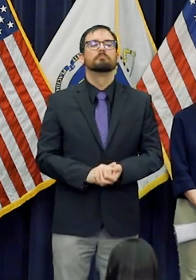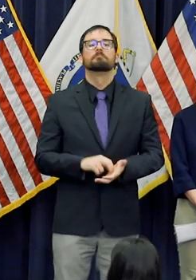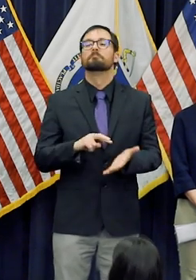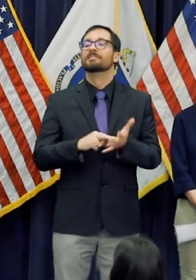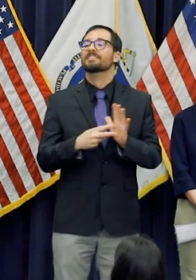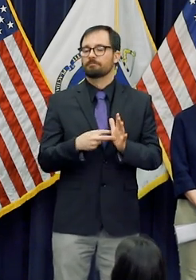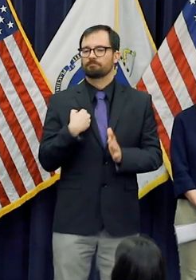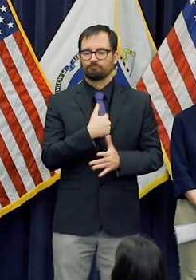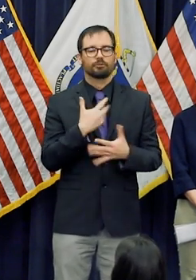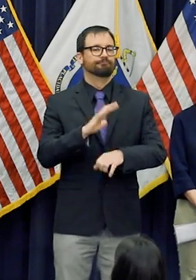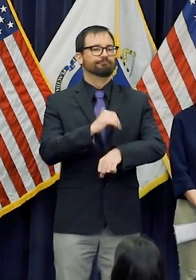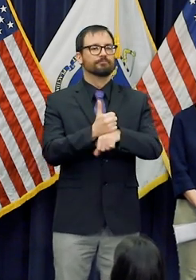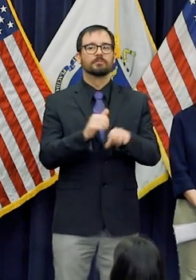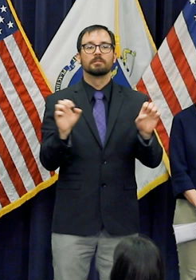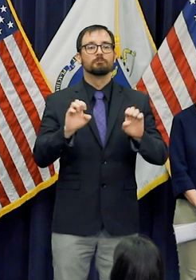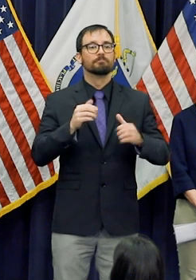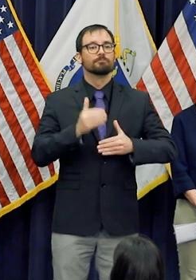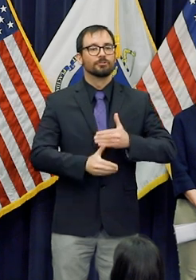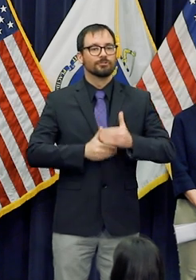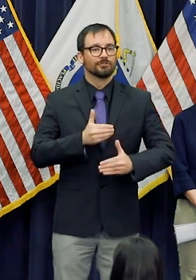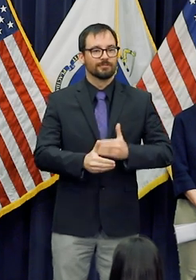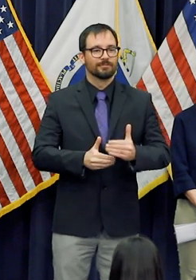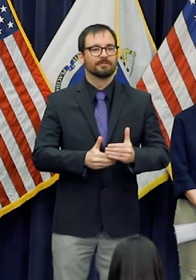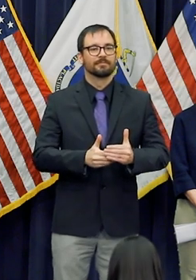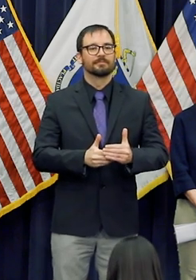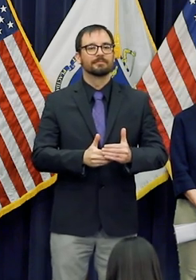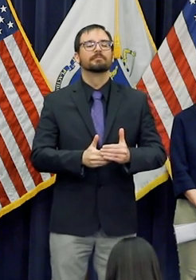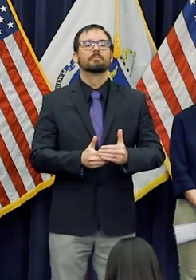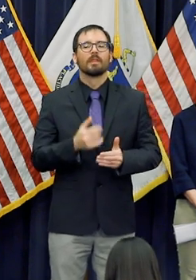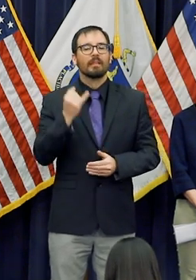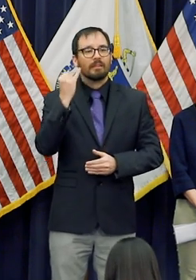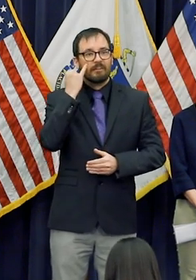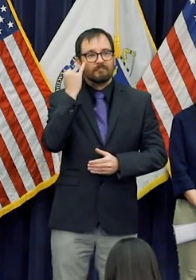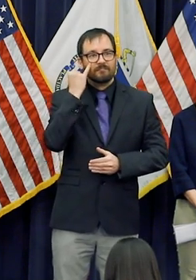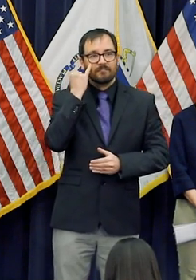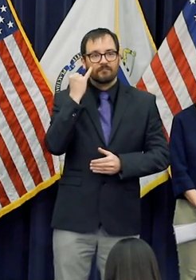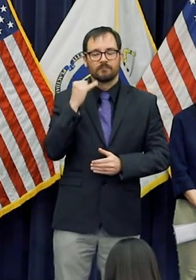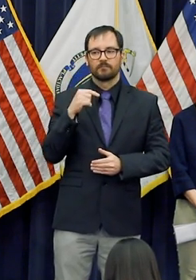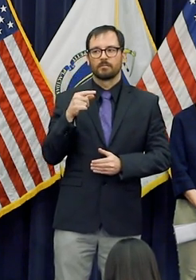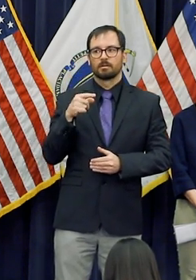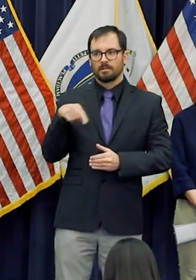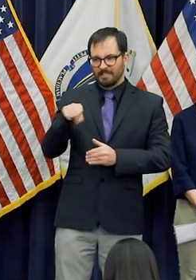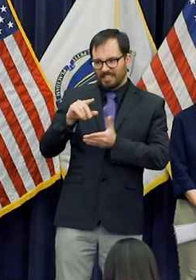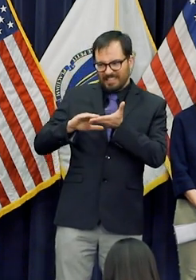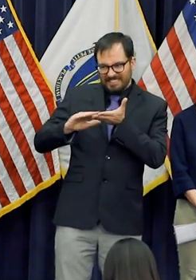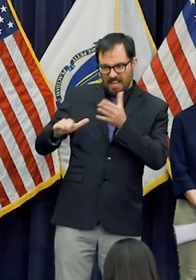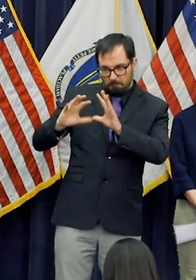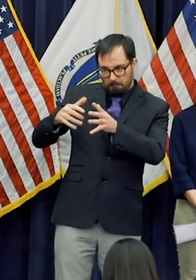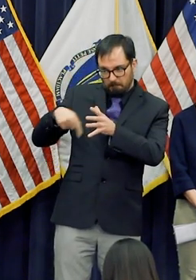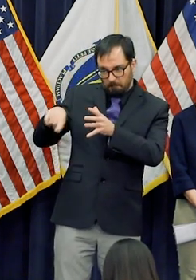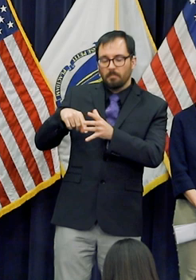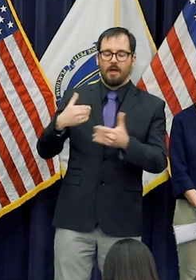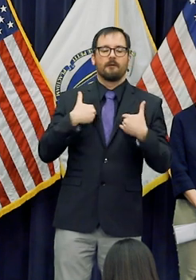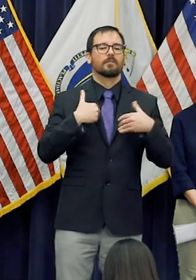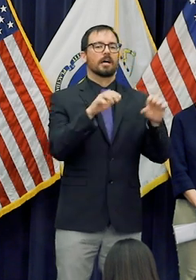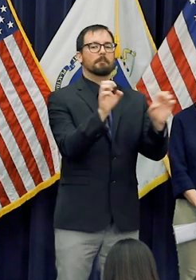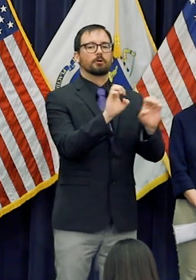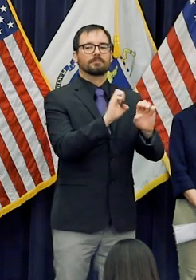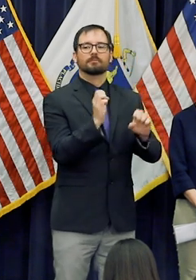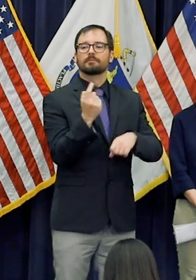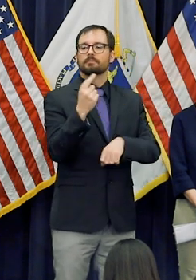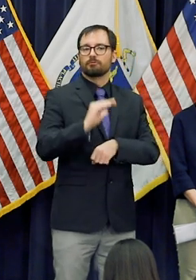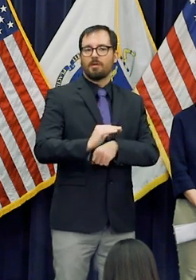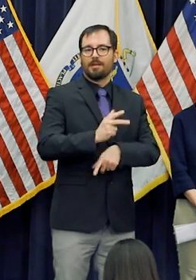exempt emergency child care programs. This will provide priority access for families of emergency personnel,